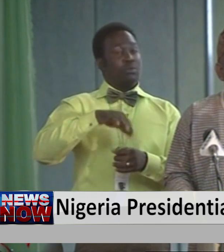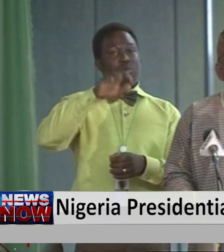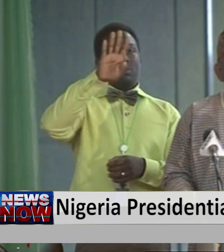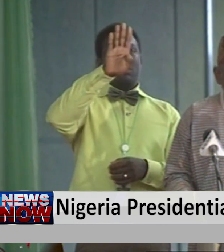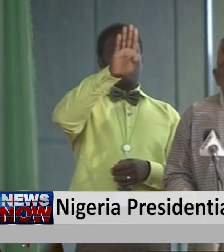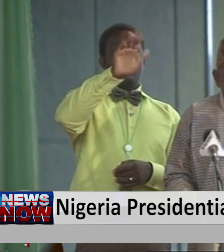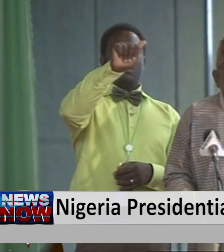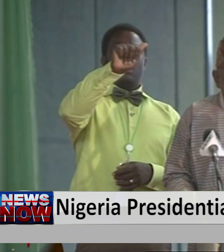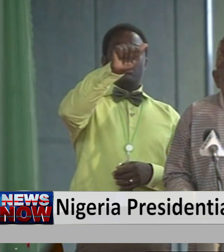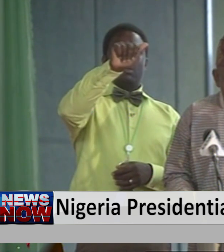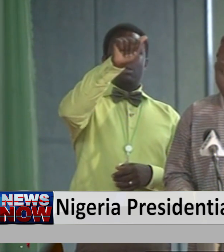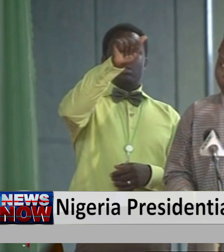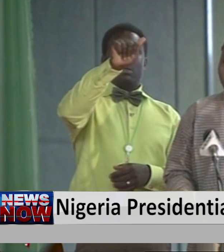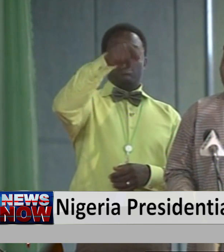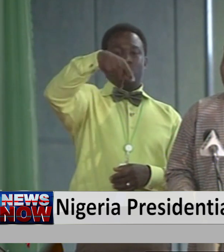APA,